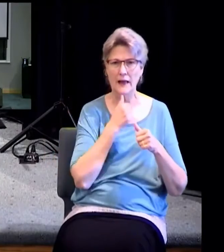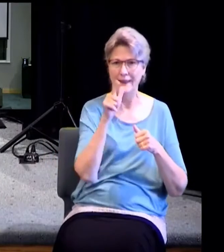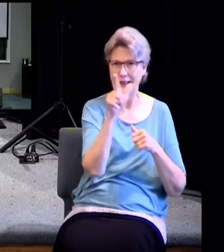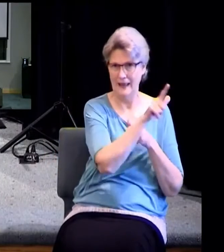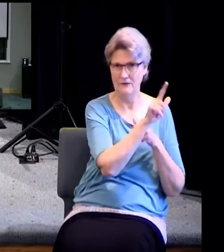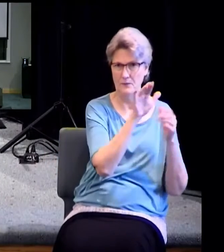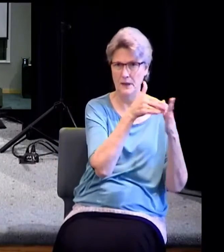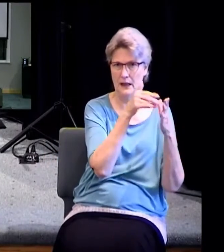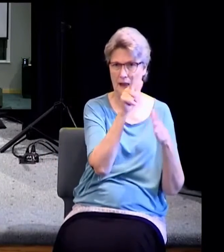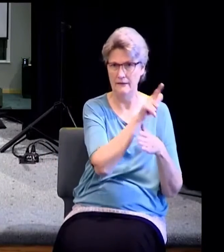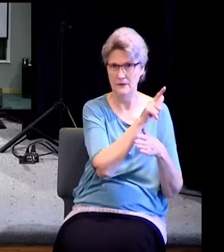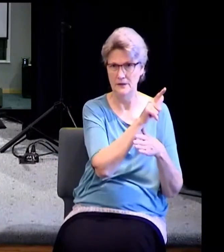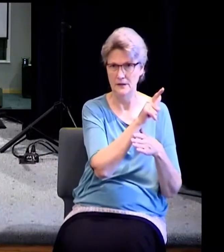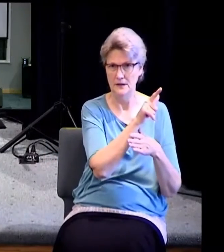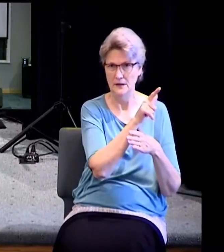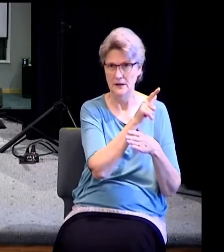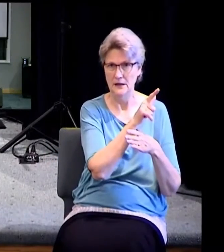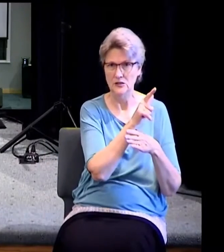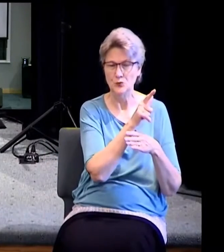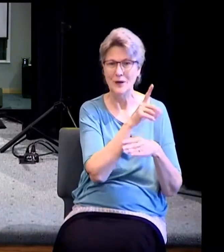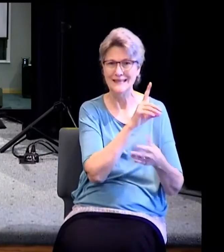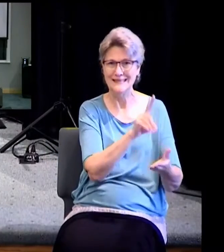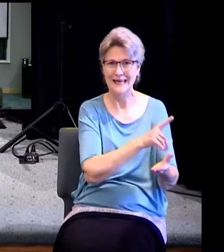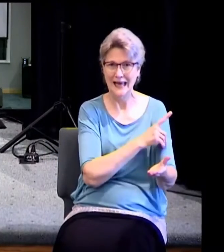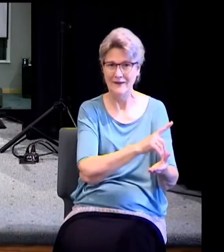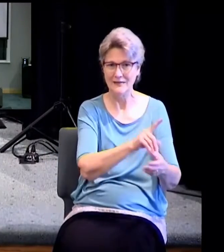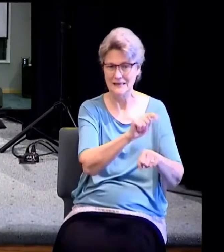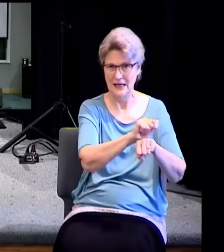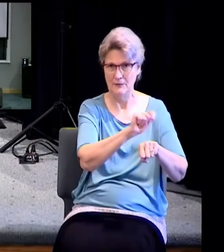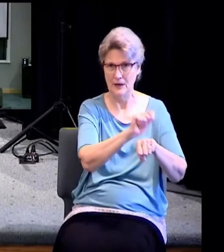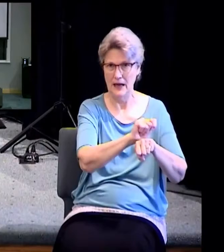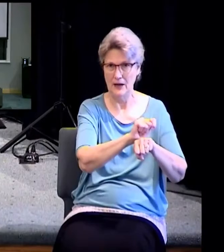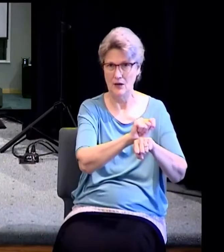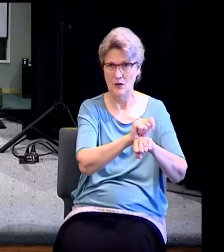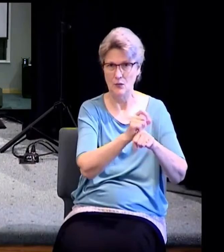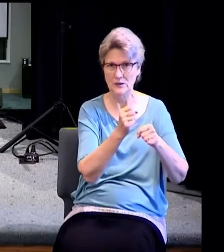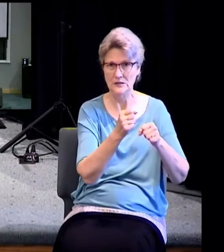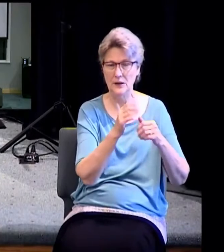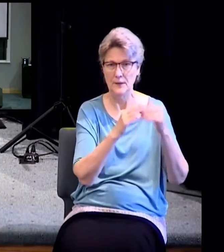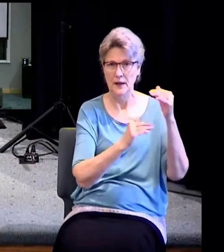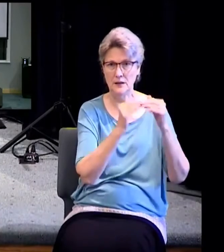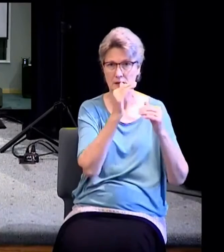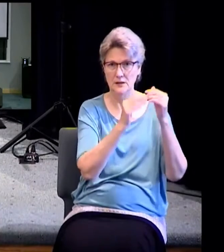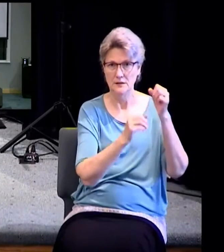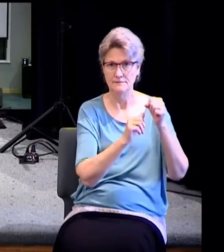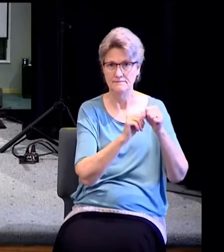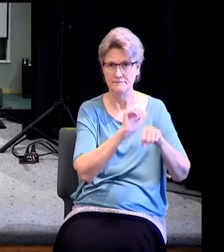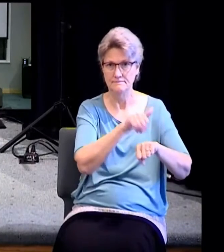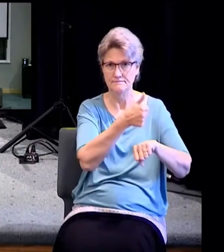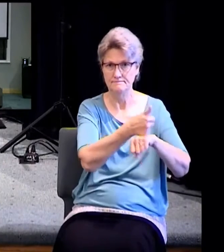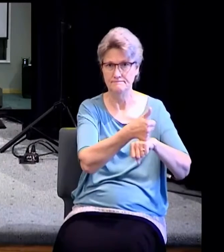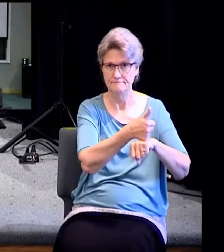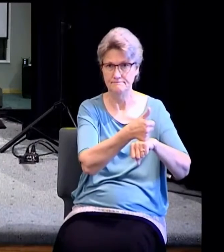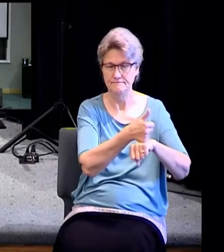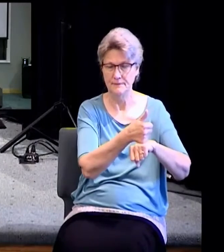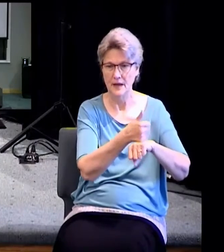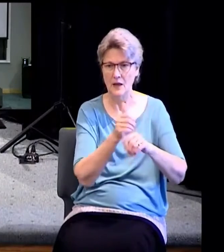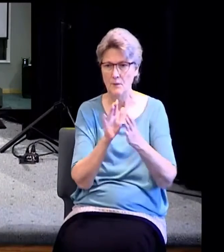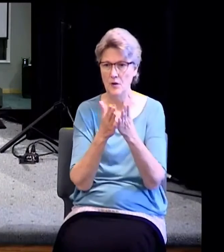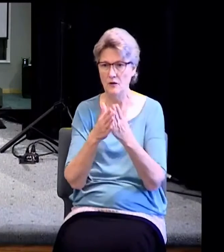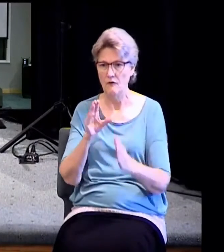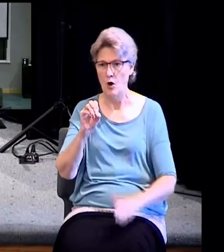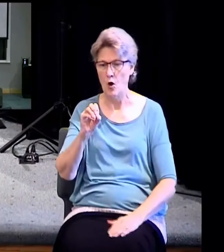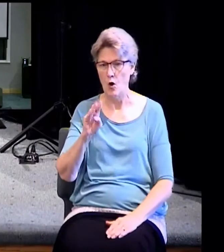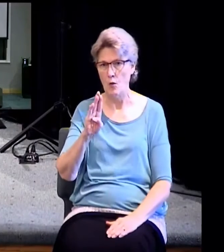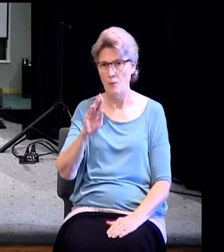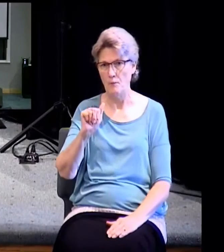in the middle to the left. It's where David's tabernacle was set. In Obadiah chapter 1, verse 17, it says,